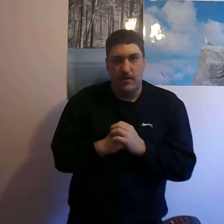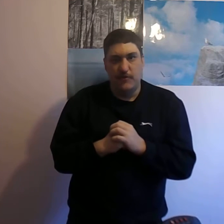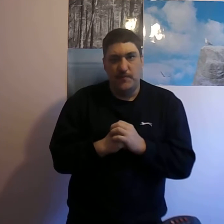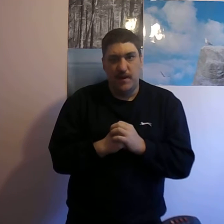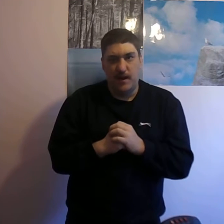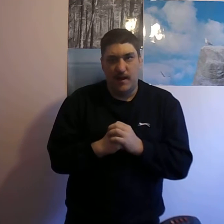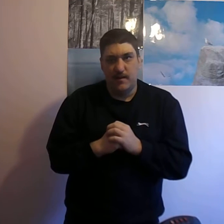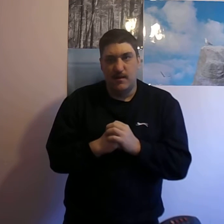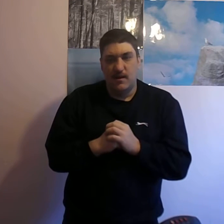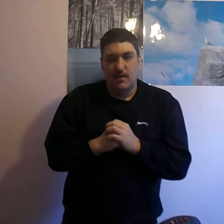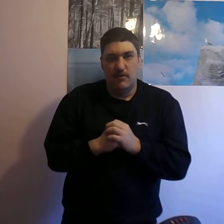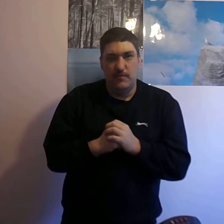been